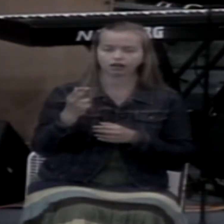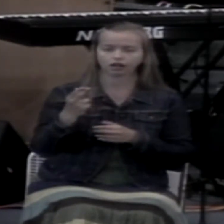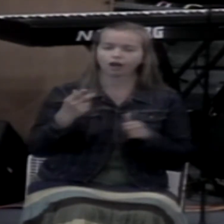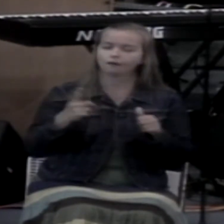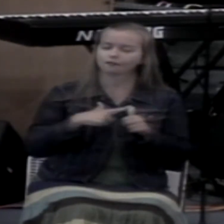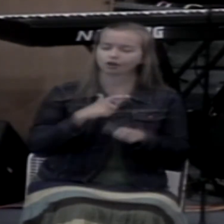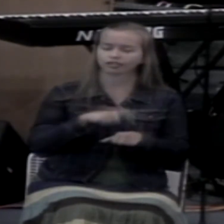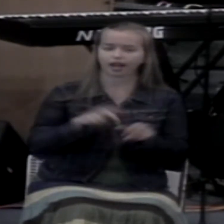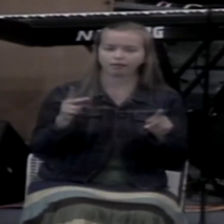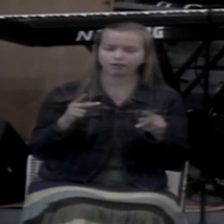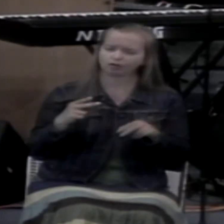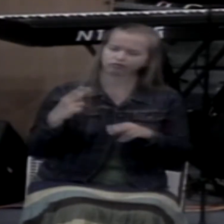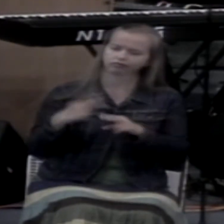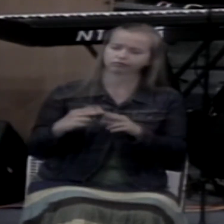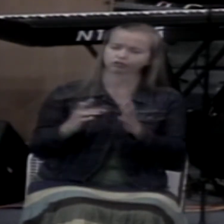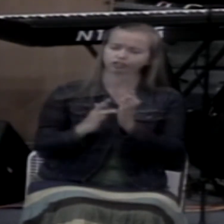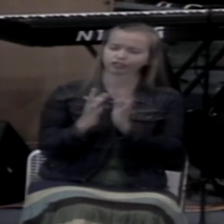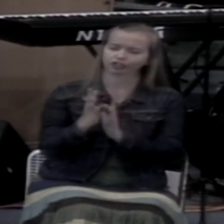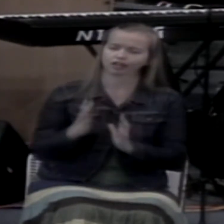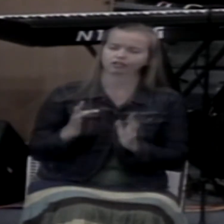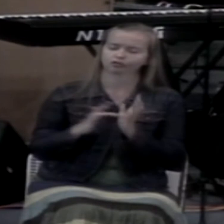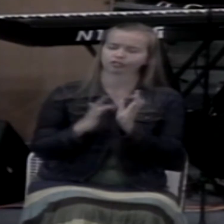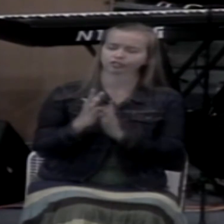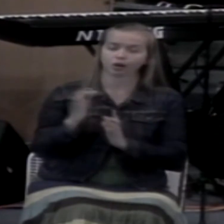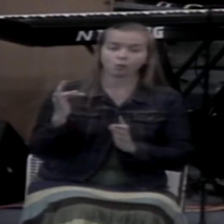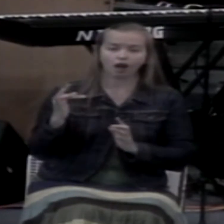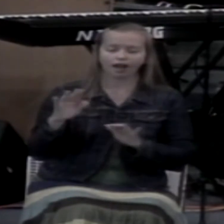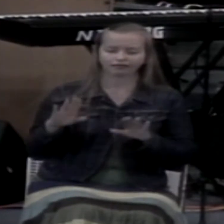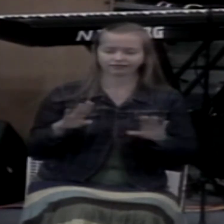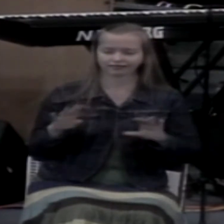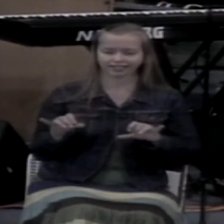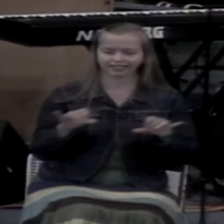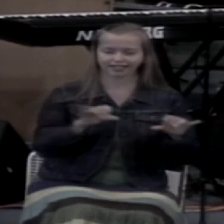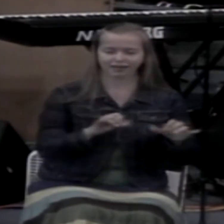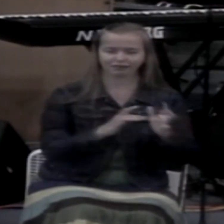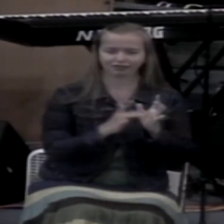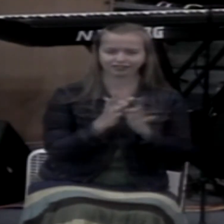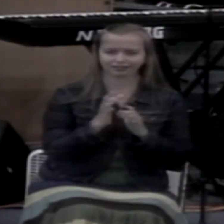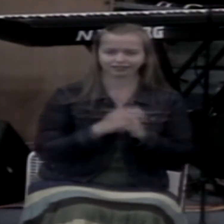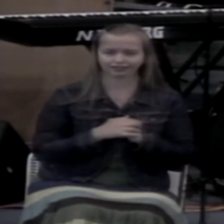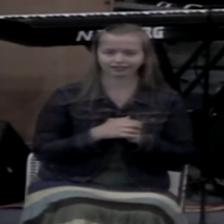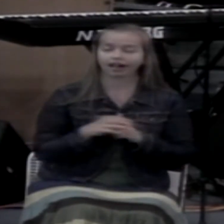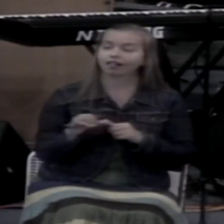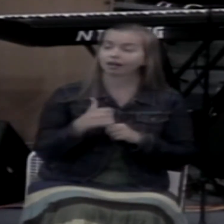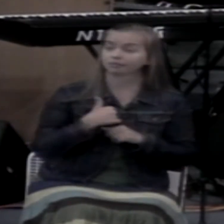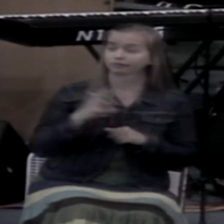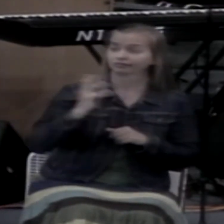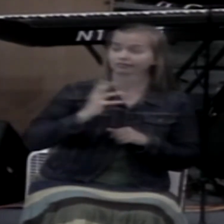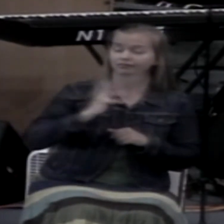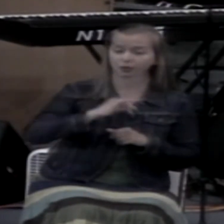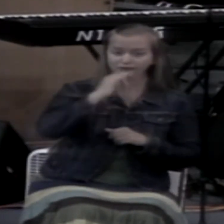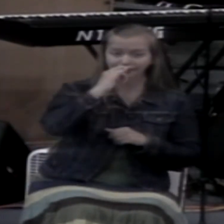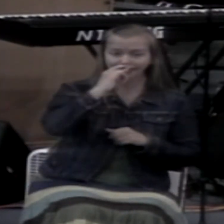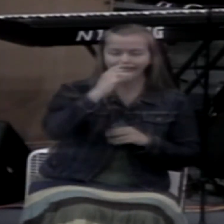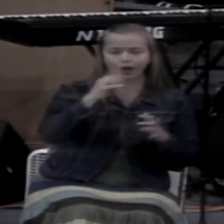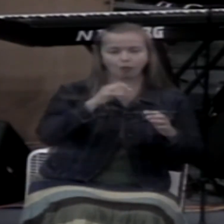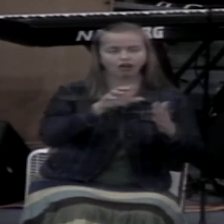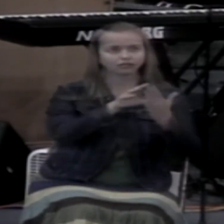I wanted to be like that, my aunts told me, said, you're a spitting image of your dad. Spitting image, what does that mean?